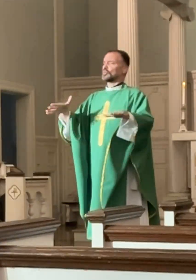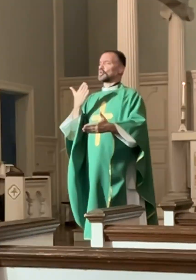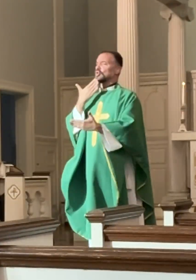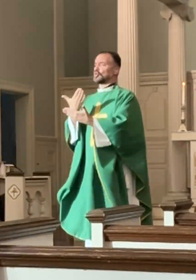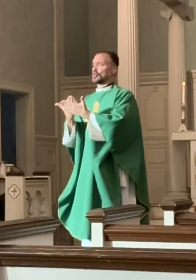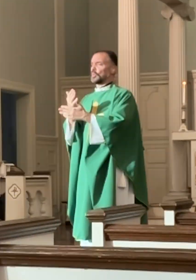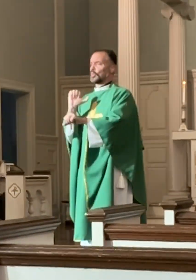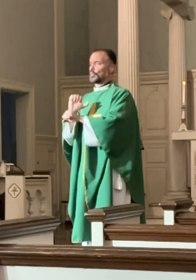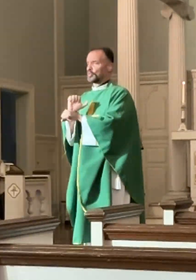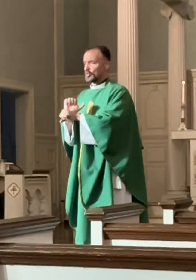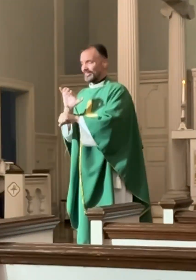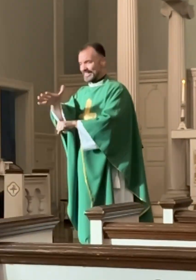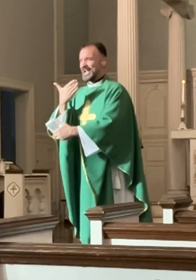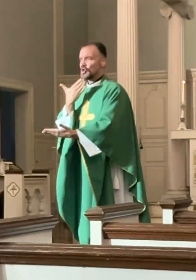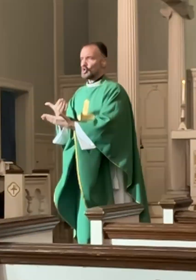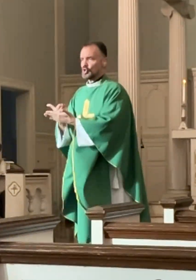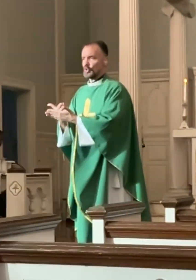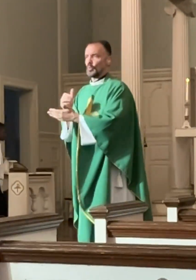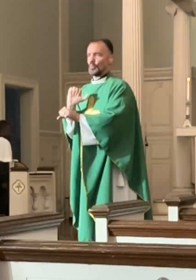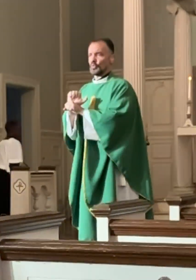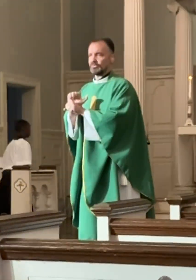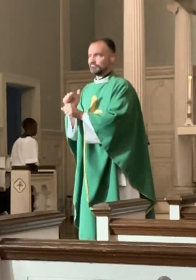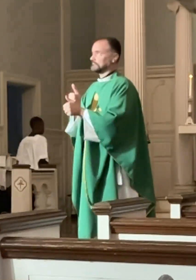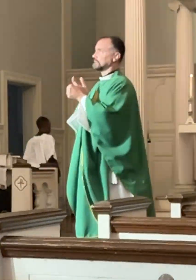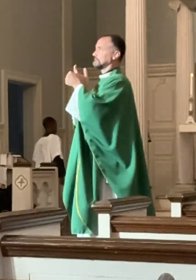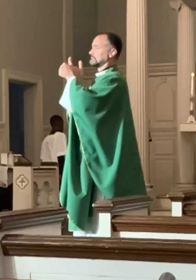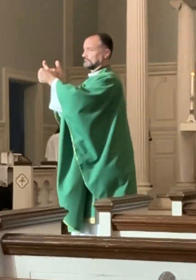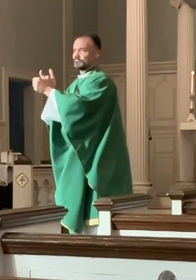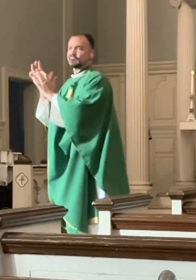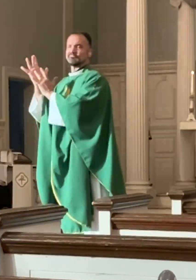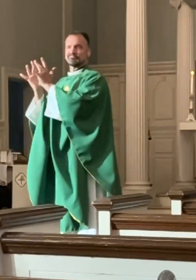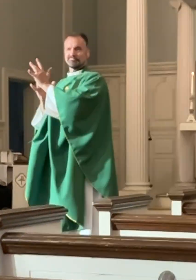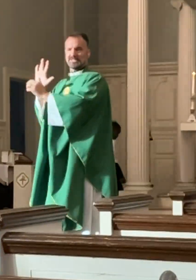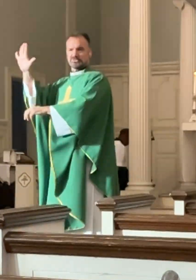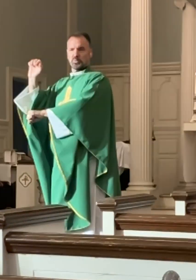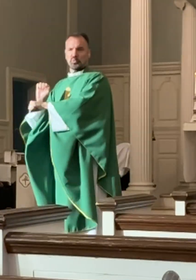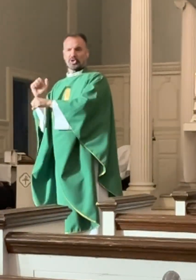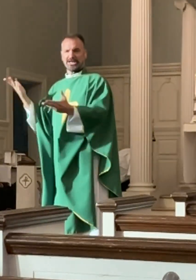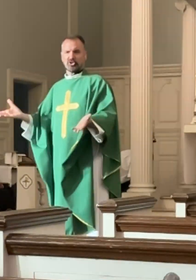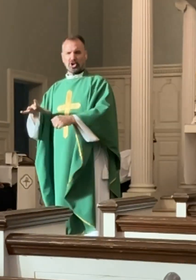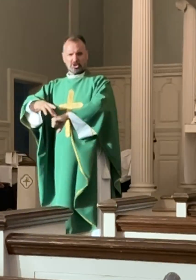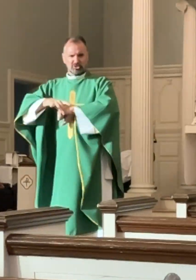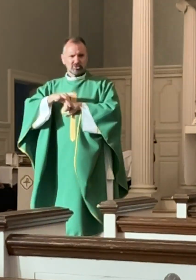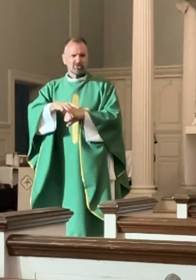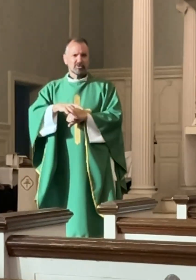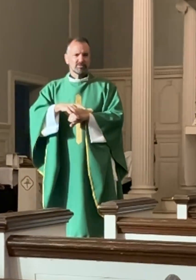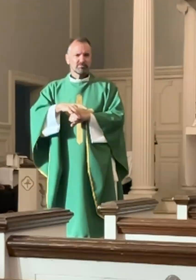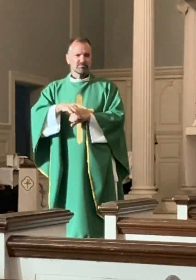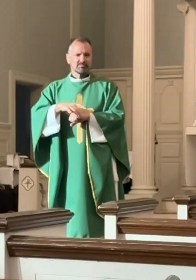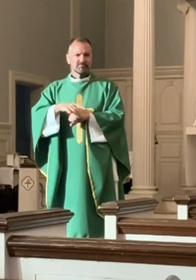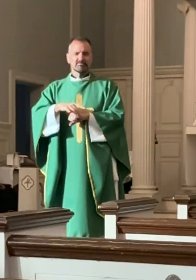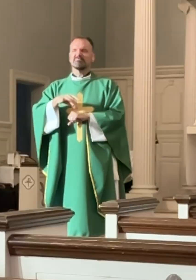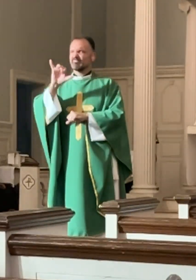Naturally, this includes going to church every Sunday doing good work, following God's will funeral,